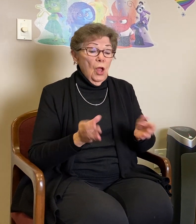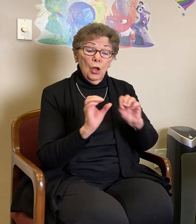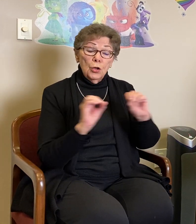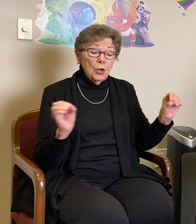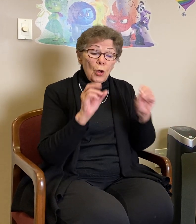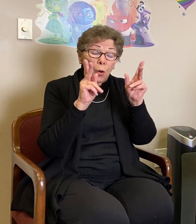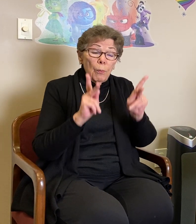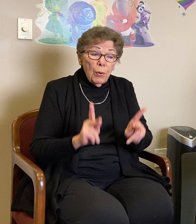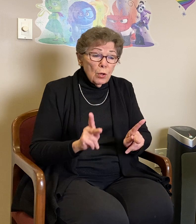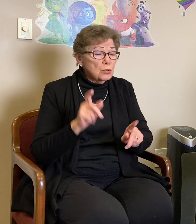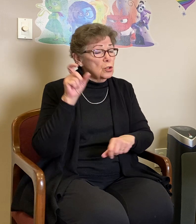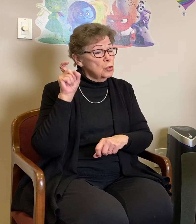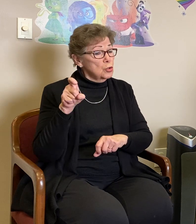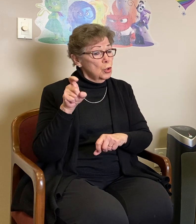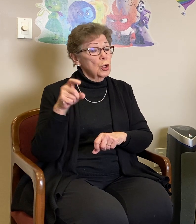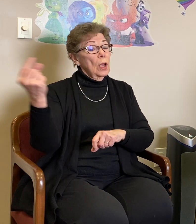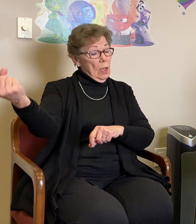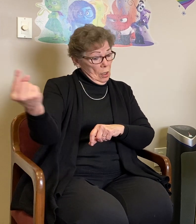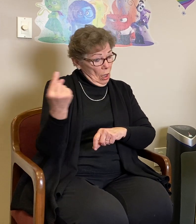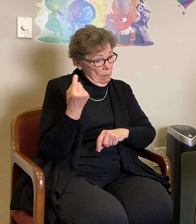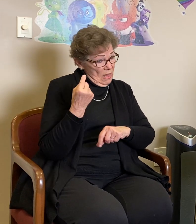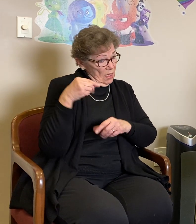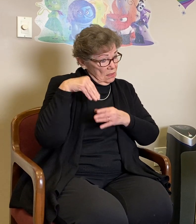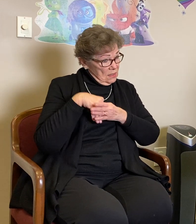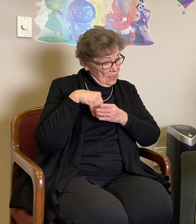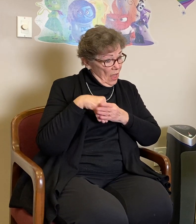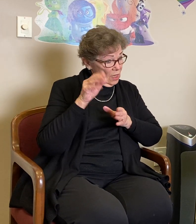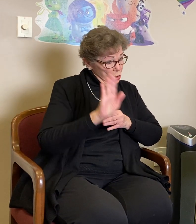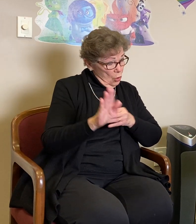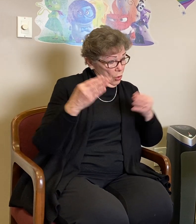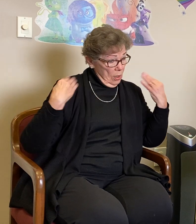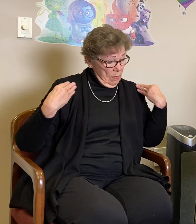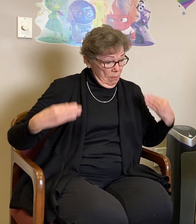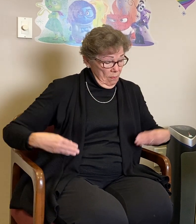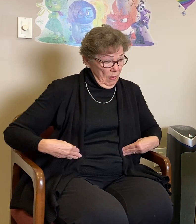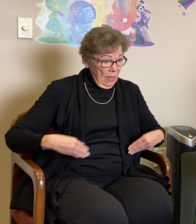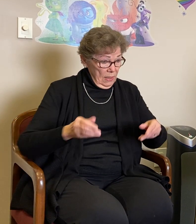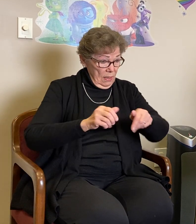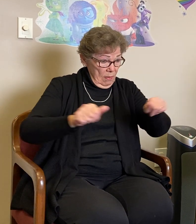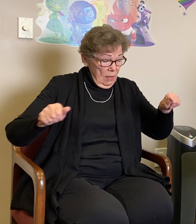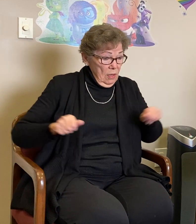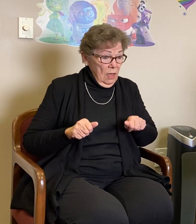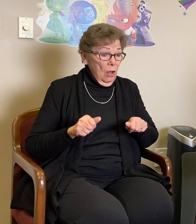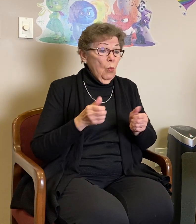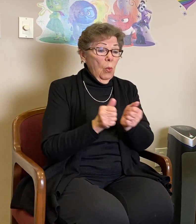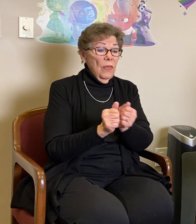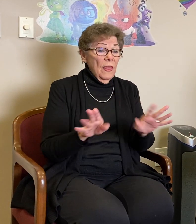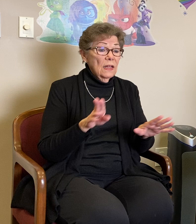one should come inside your body boundary without you saying it's okay.